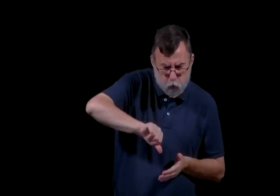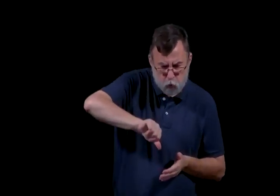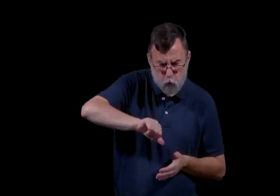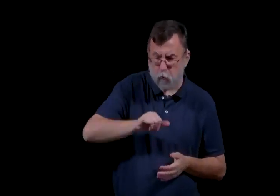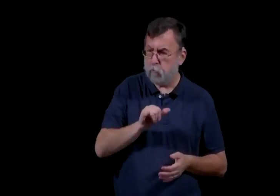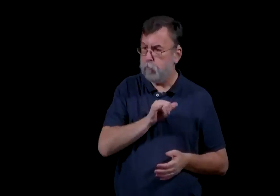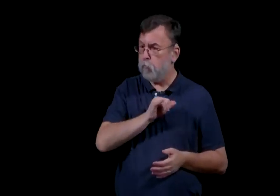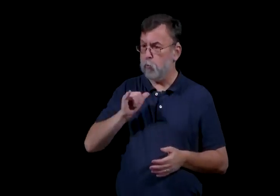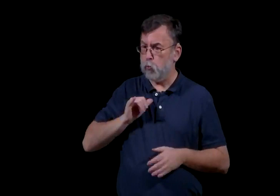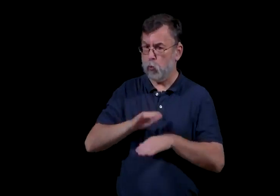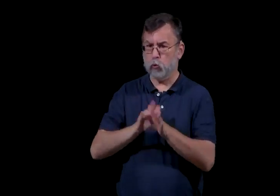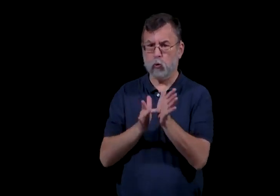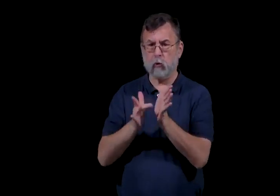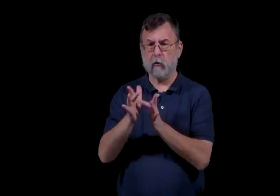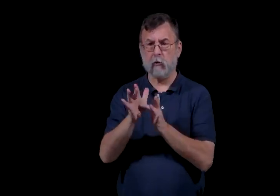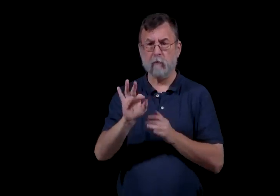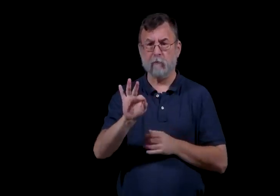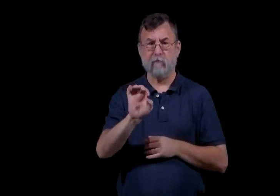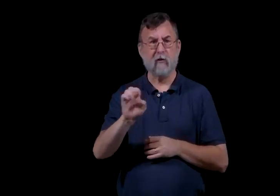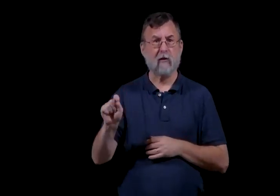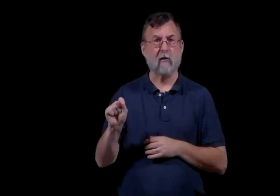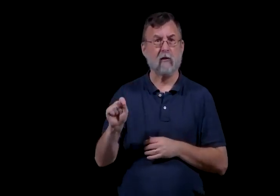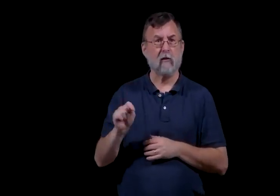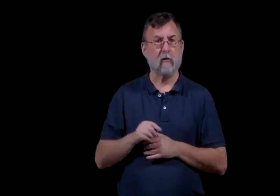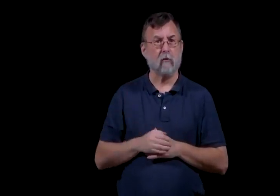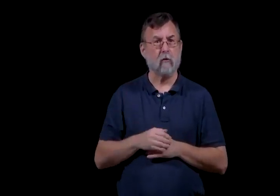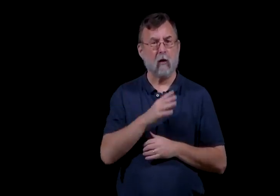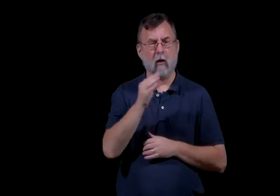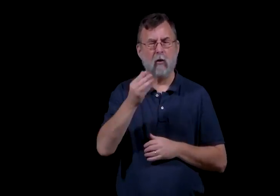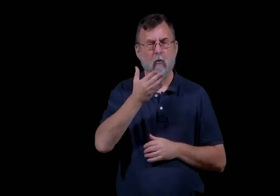She poured the perfume on Jesus' feet.